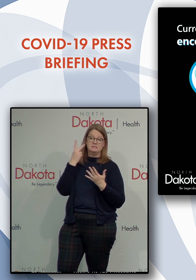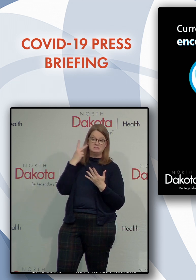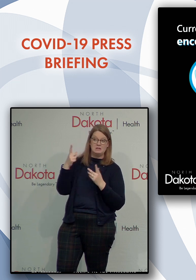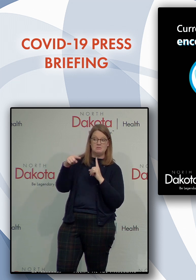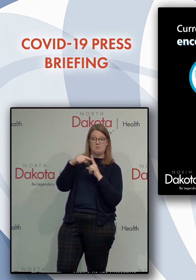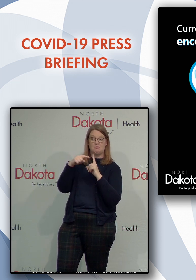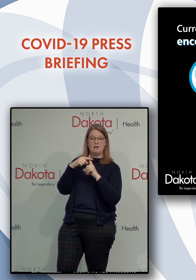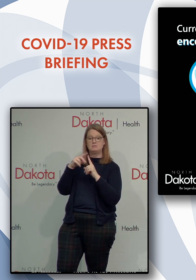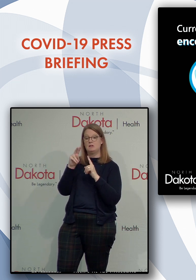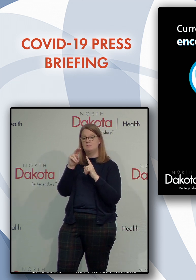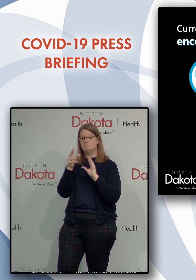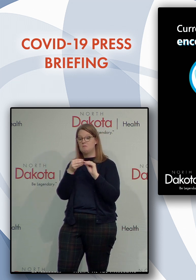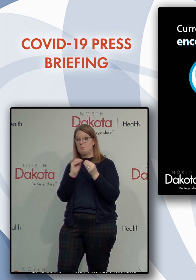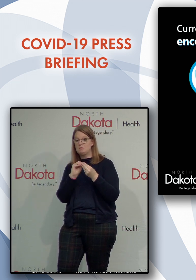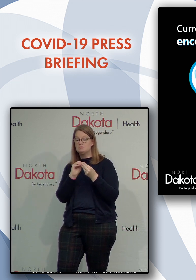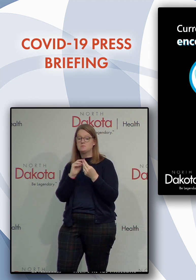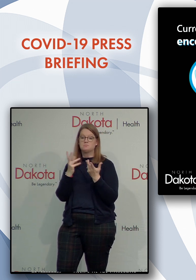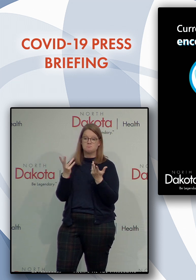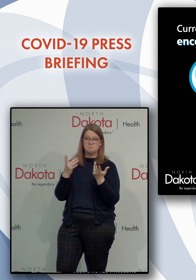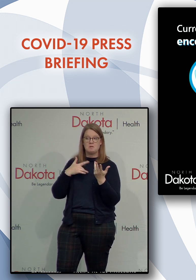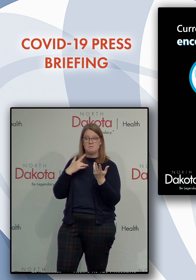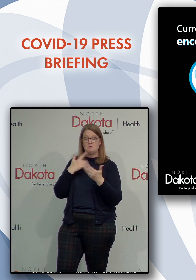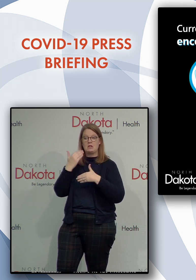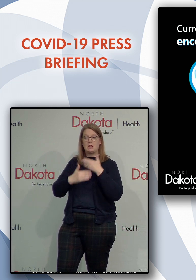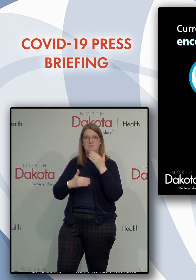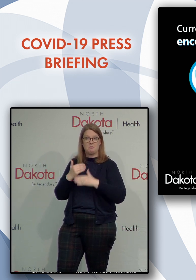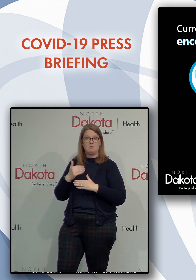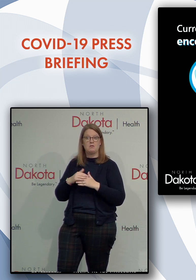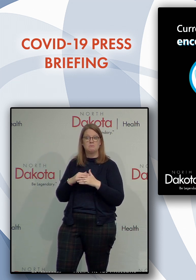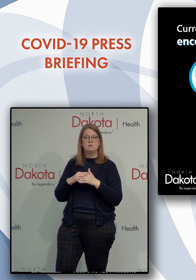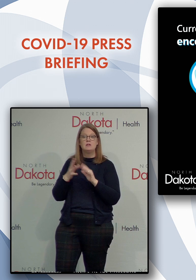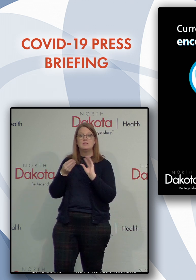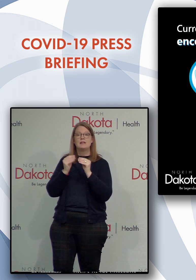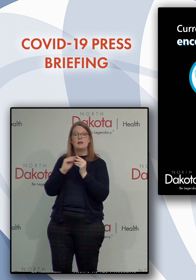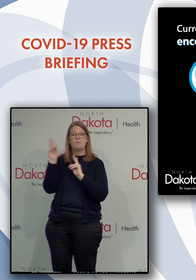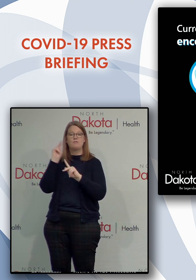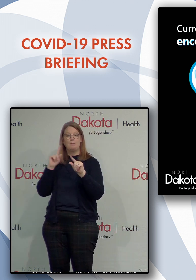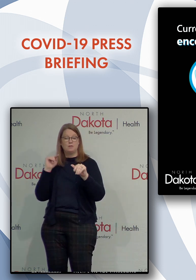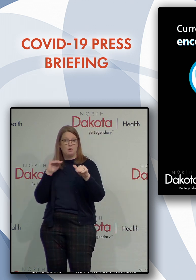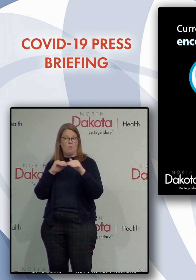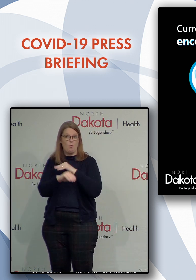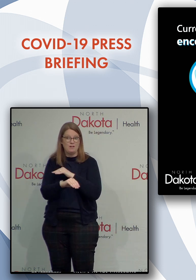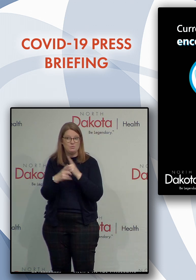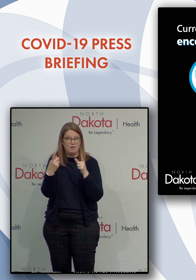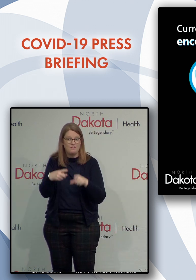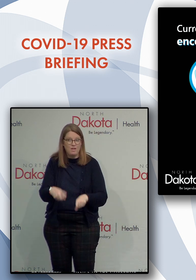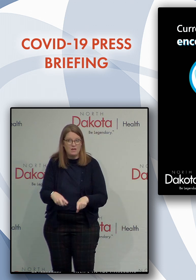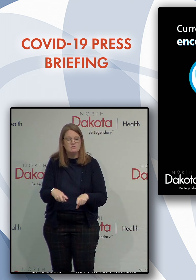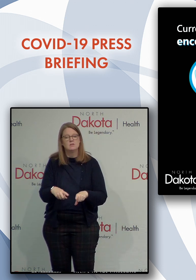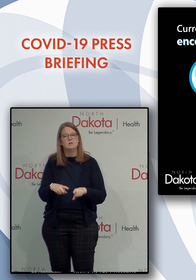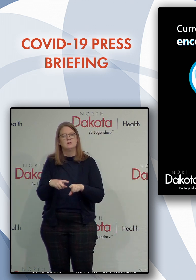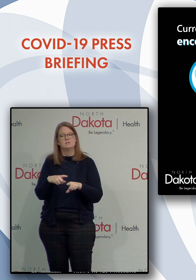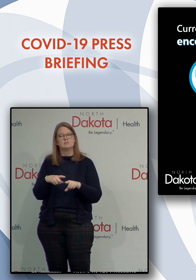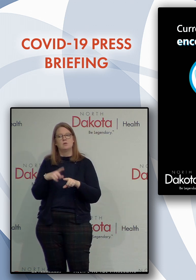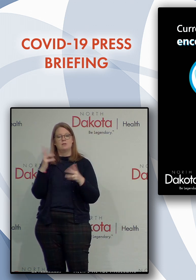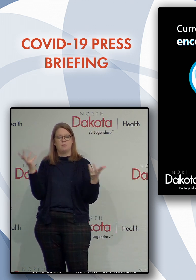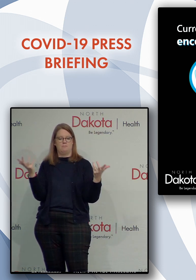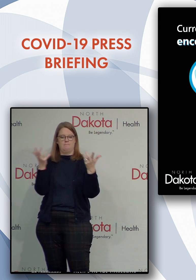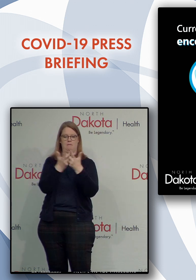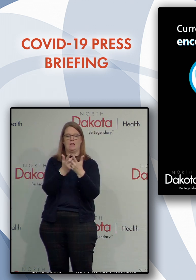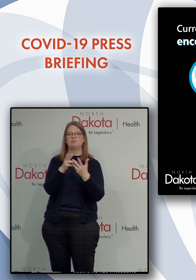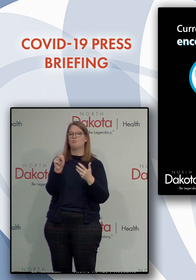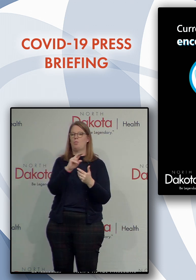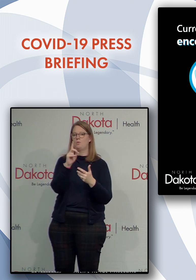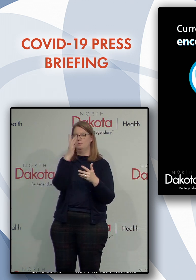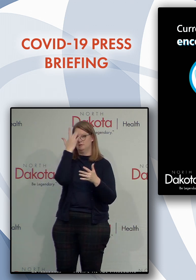work of North Dakotans, feel comfortable raising the attendance limits to match the North Dakota Smart Restart tiers.